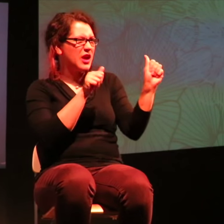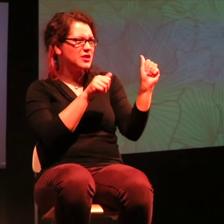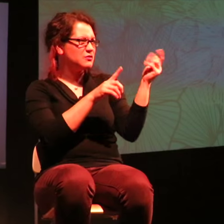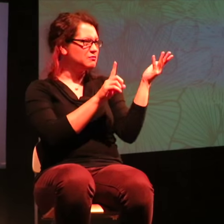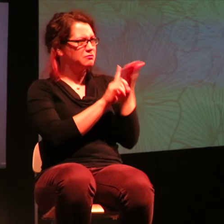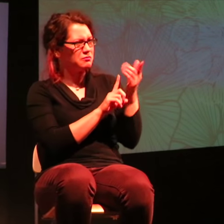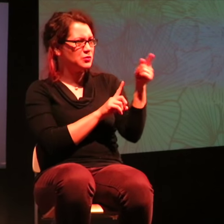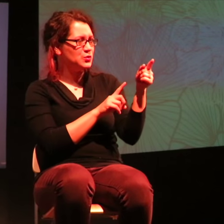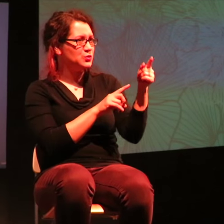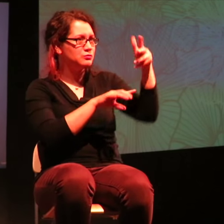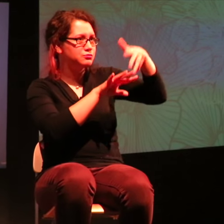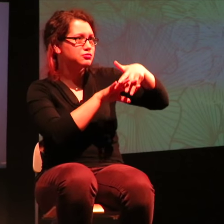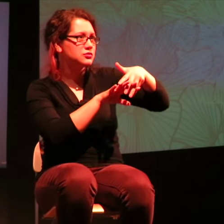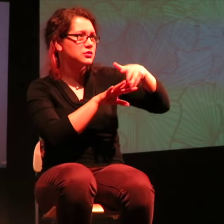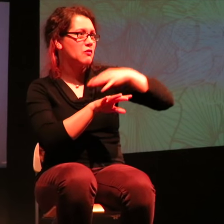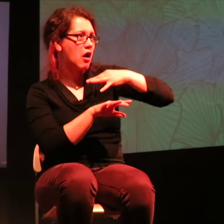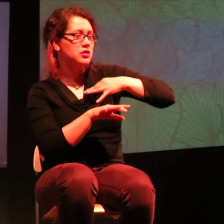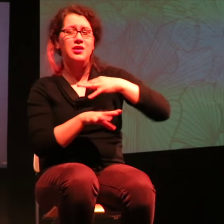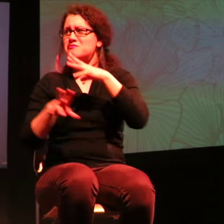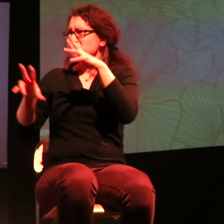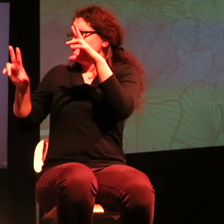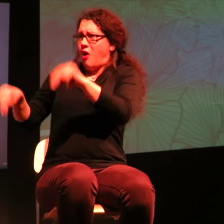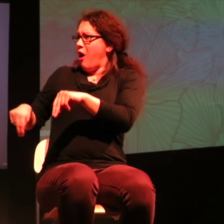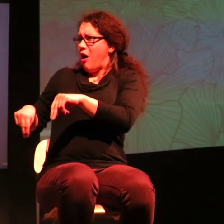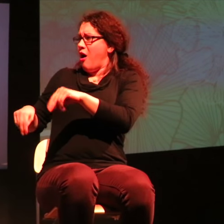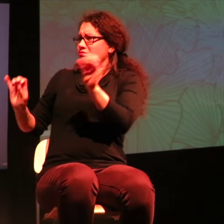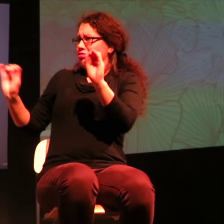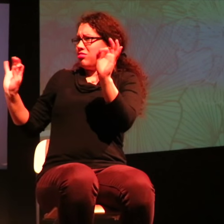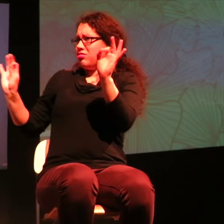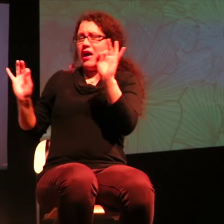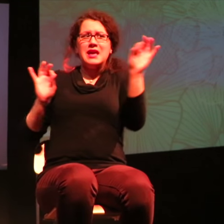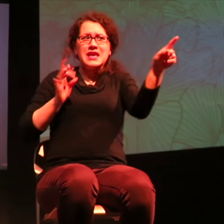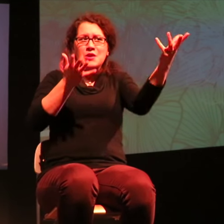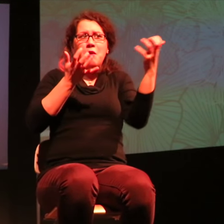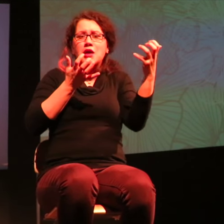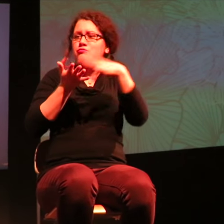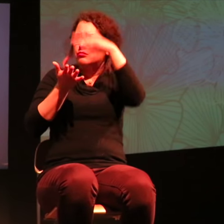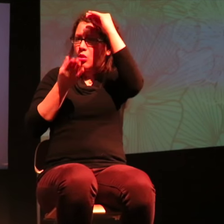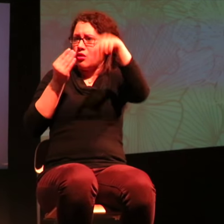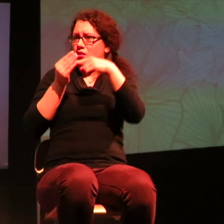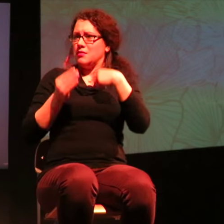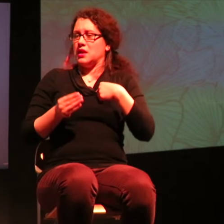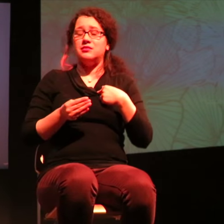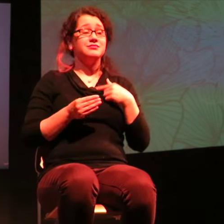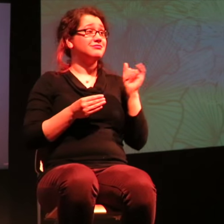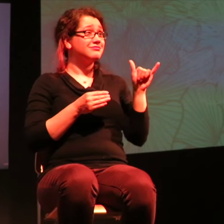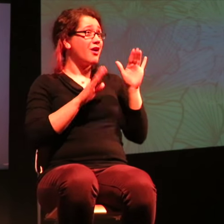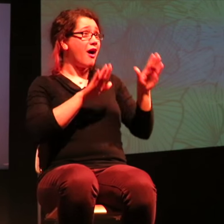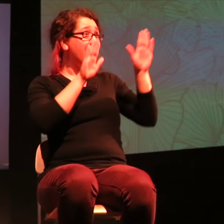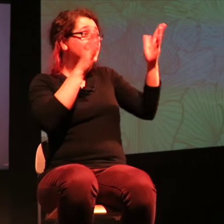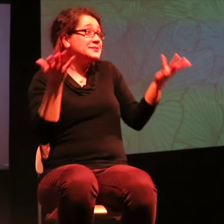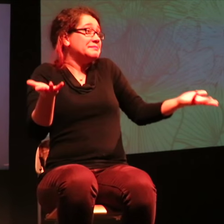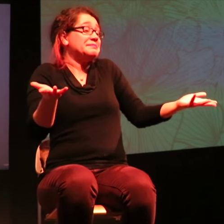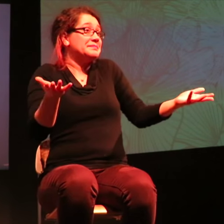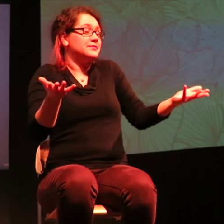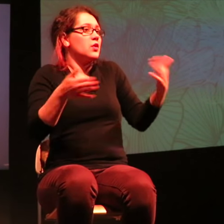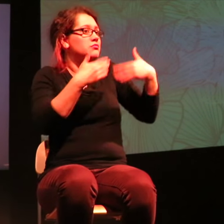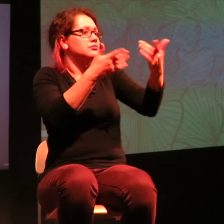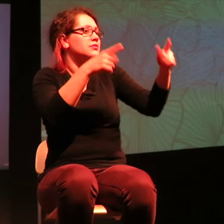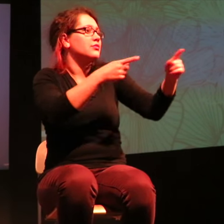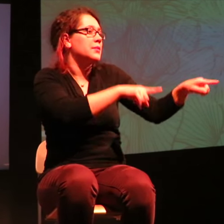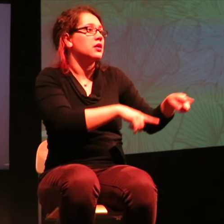into doing anything? No. He just wanted to get to know me. I was like, Dad, that's awesome. So where'd things